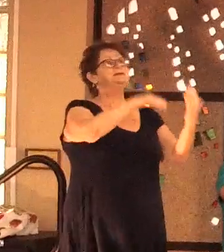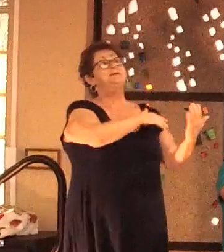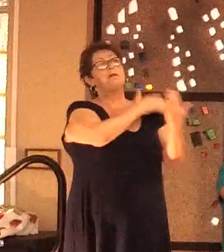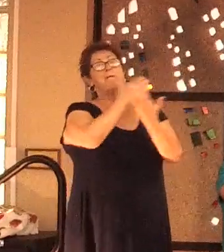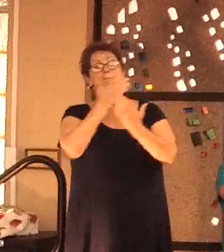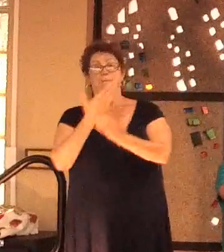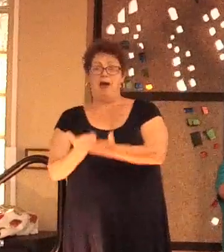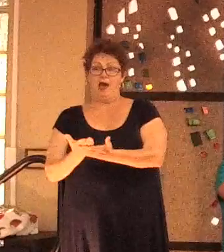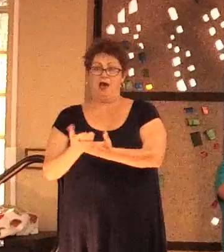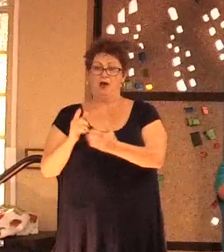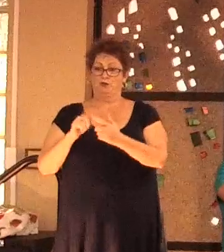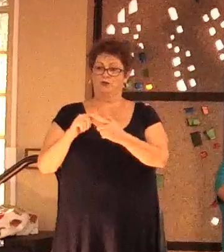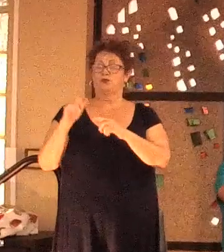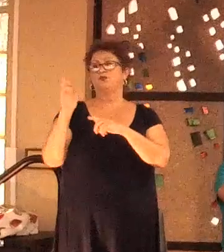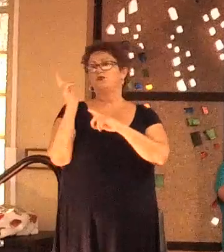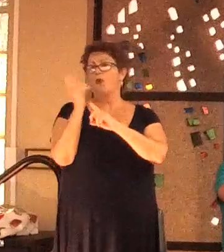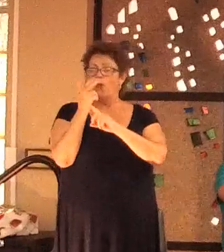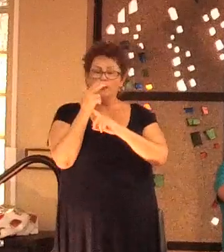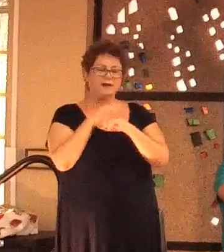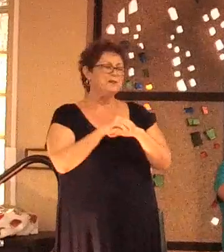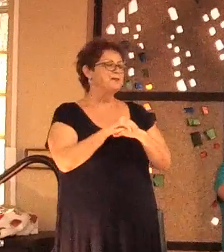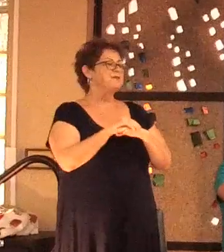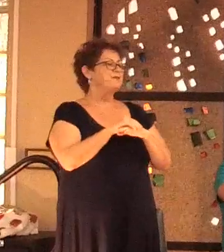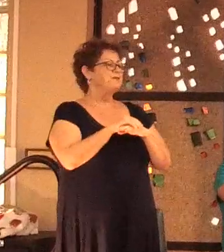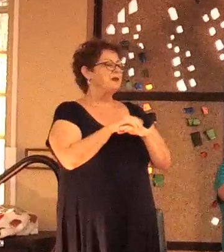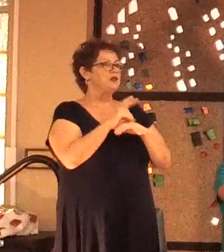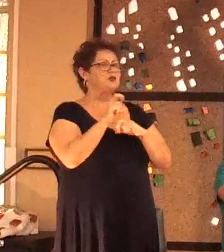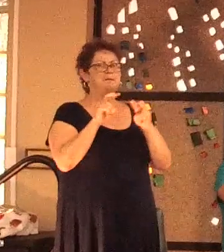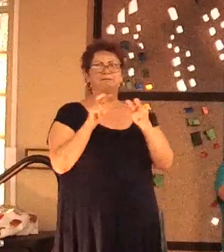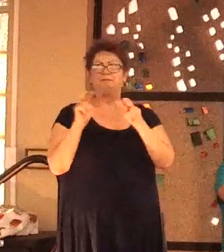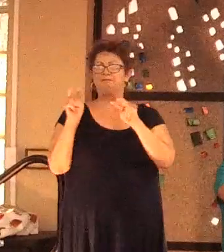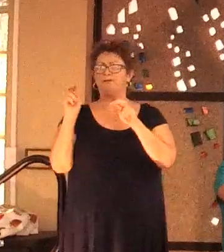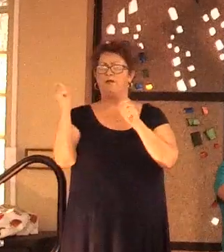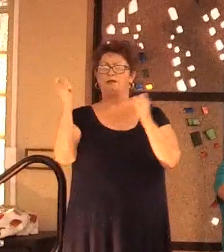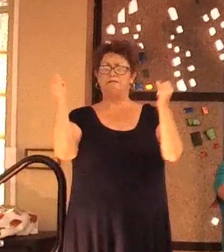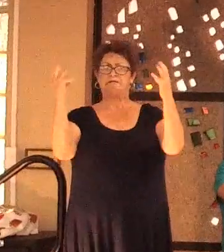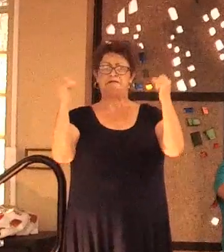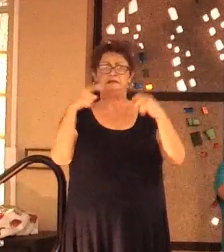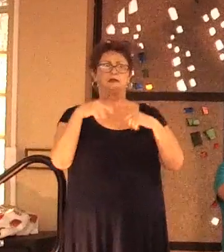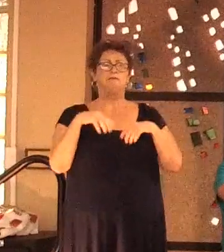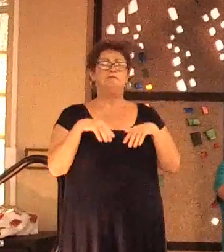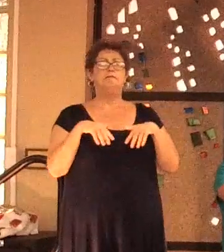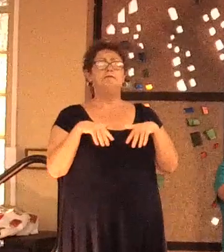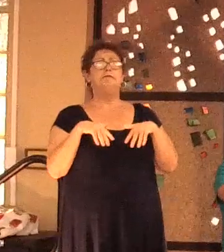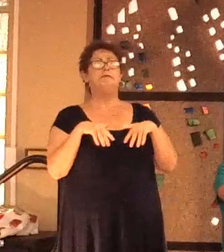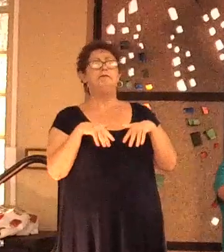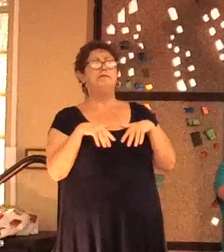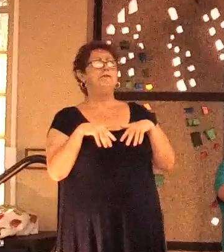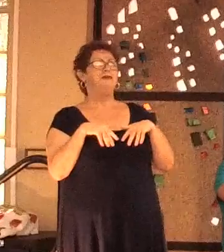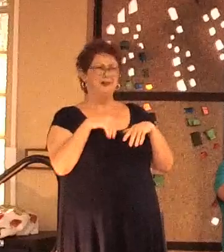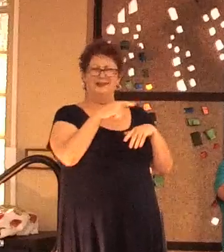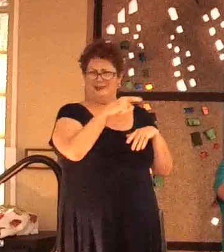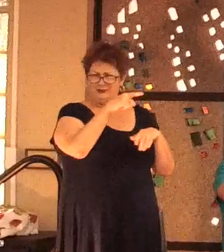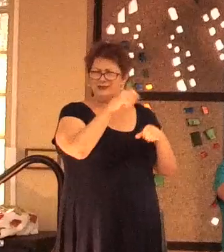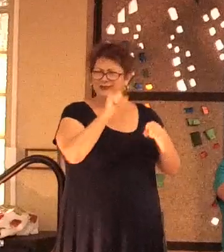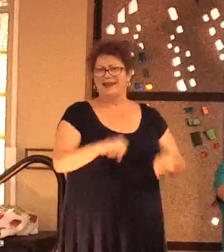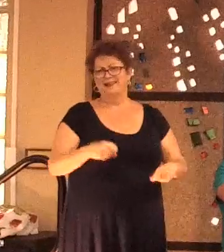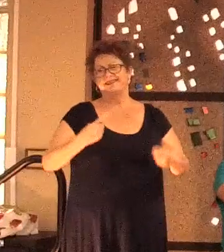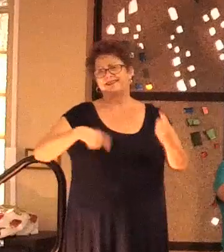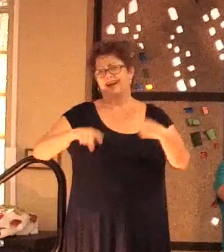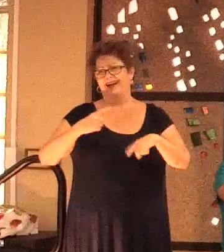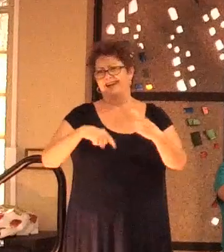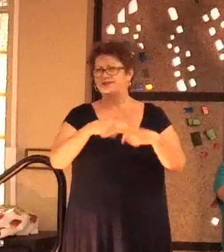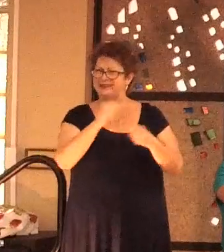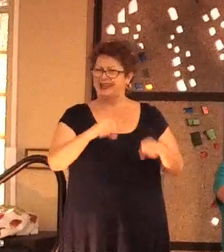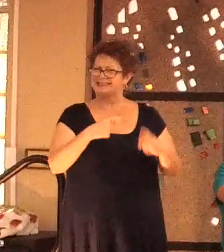time. And so we toured the city and came back and went to the hotel and saw all the people signing. Of course, she became